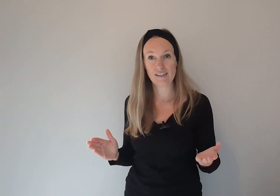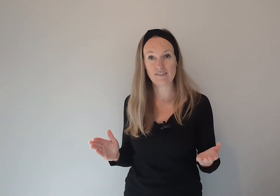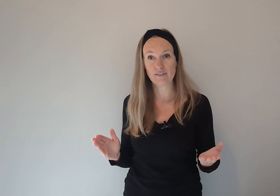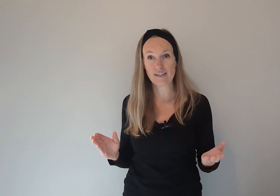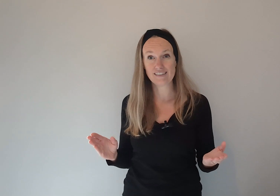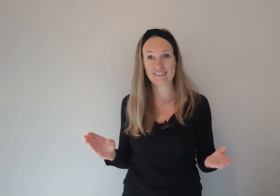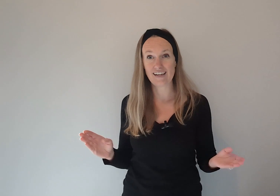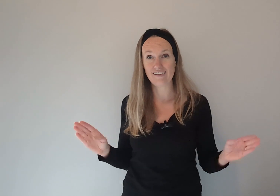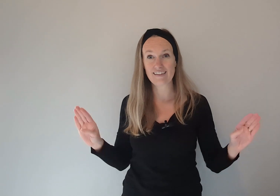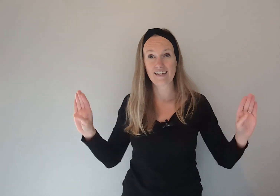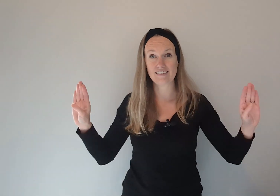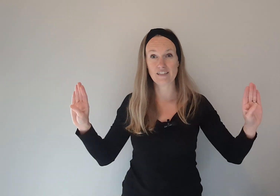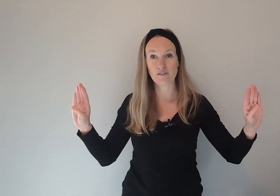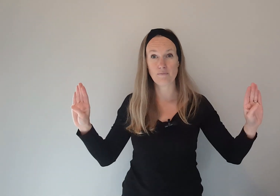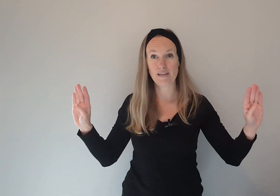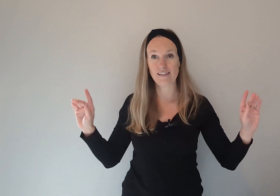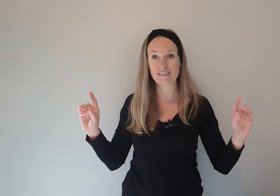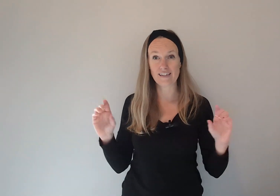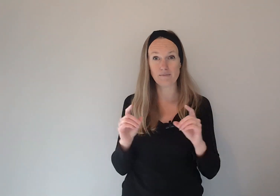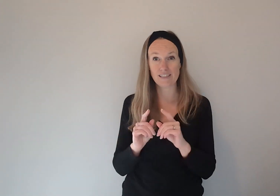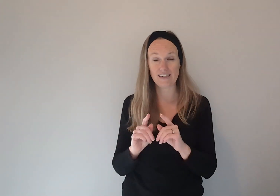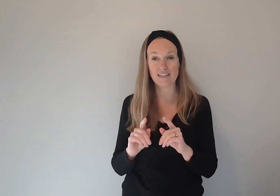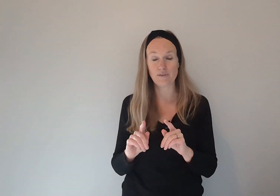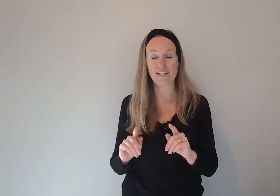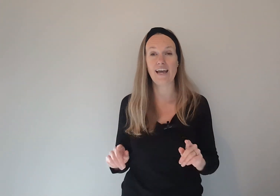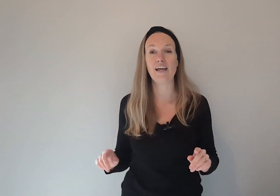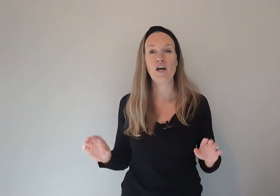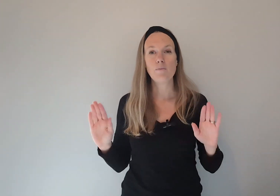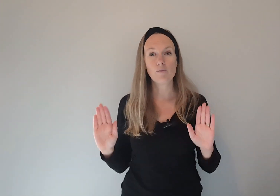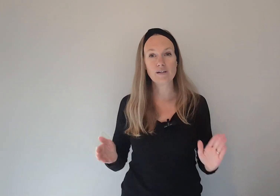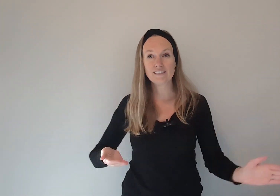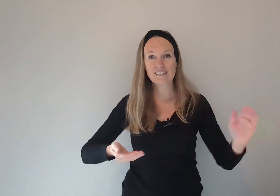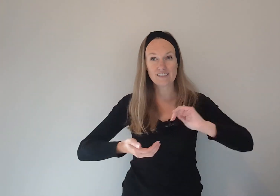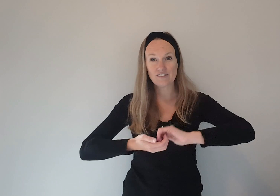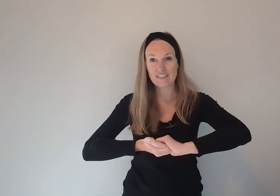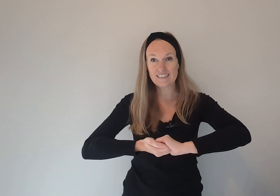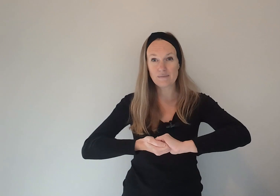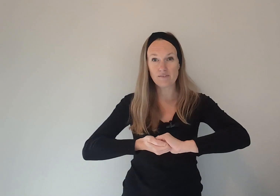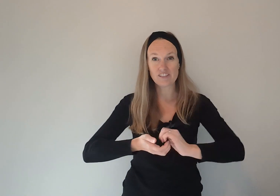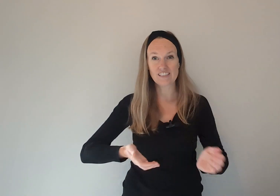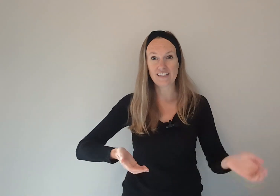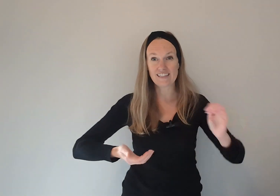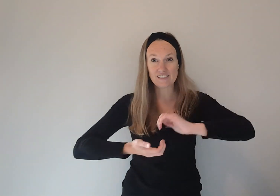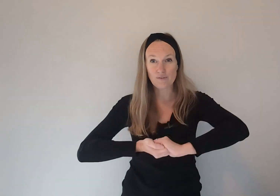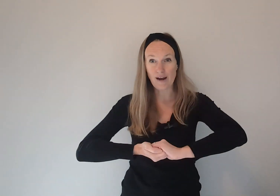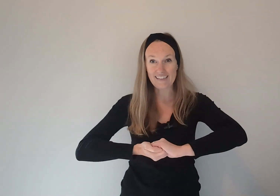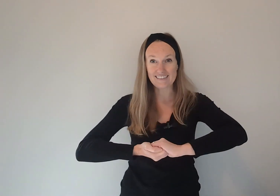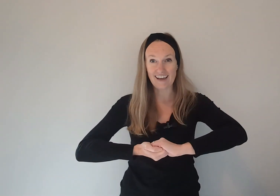sign for reconcile that kind of starts with B's and comes in and ends with a K. But we're just going to do a nice simple version like this.